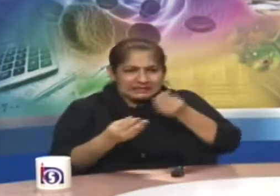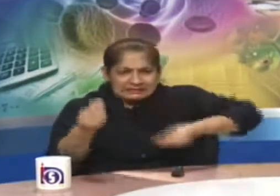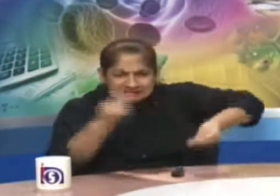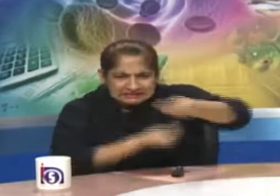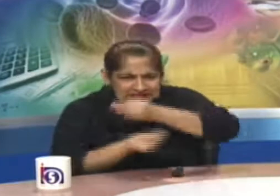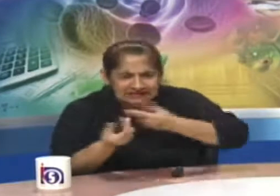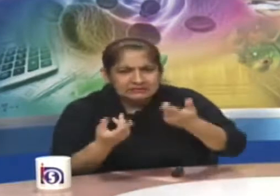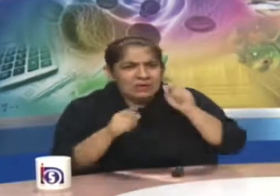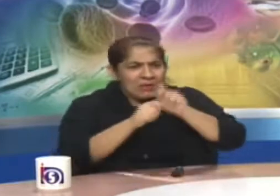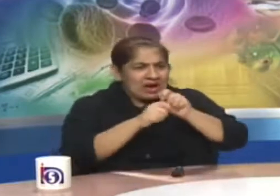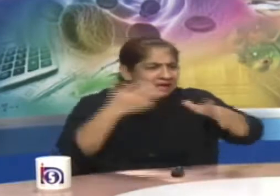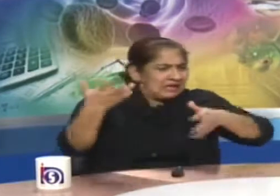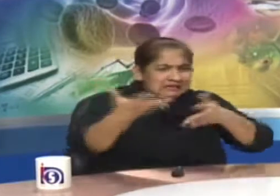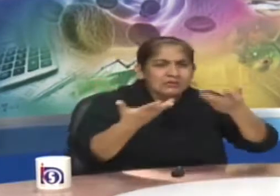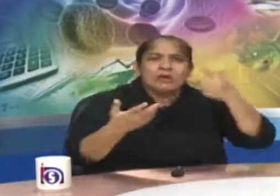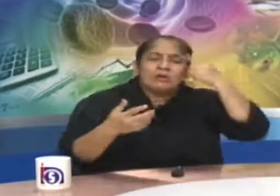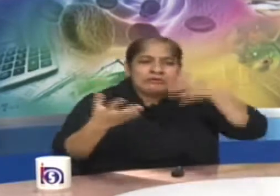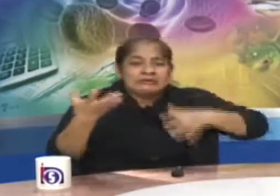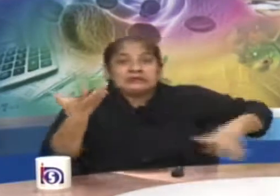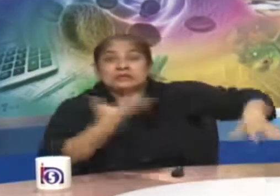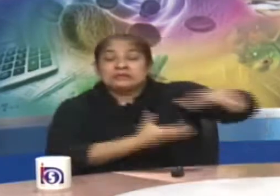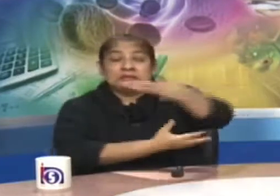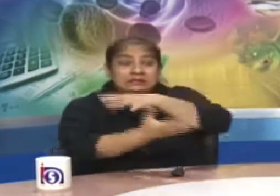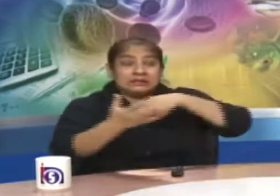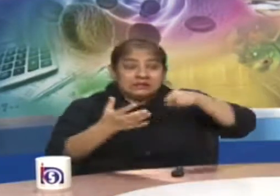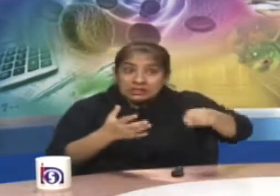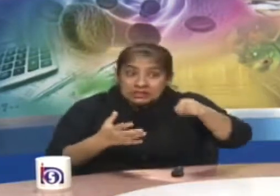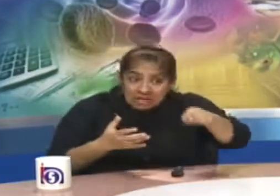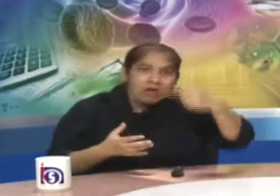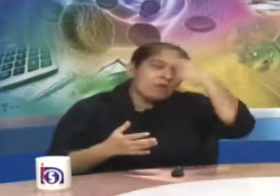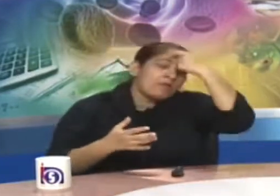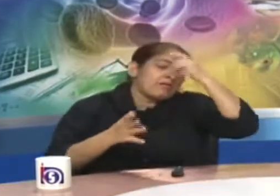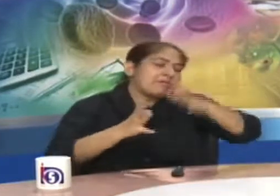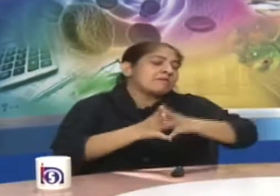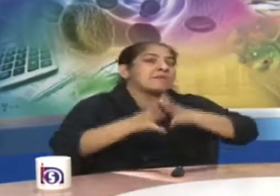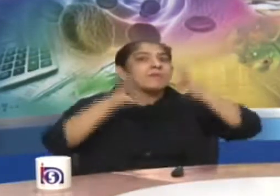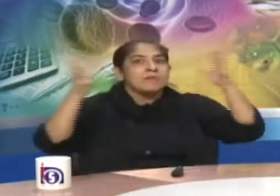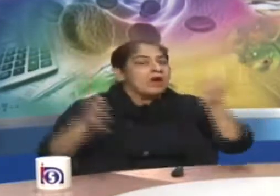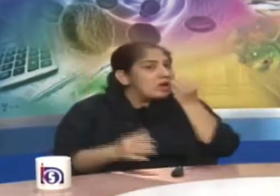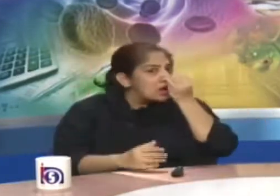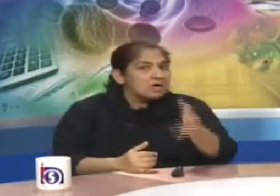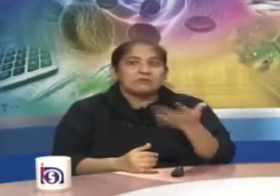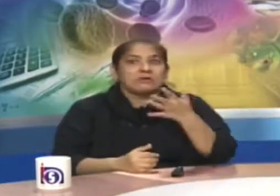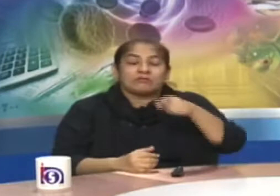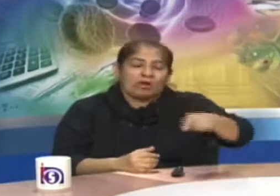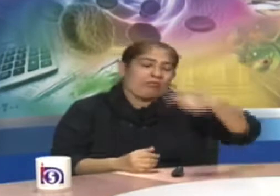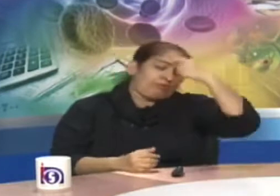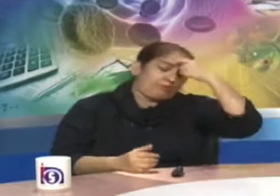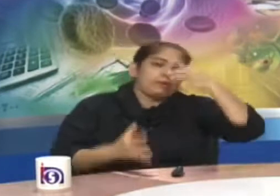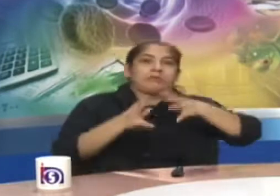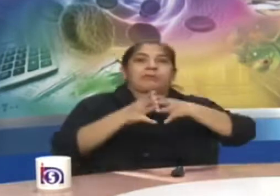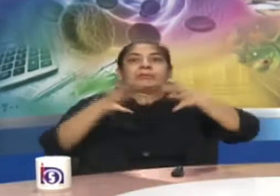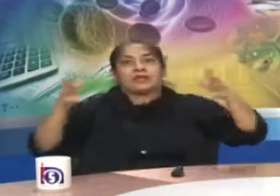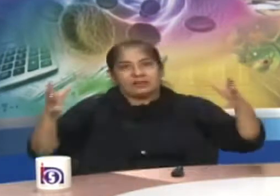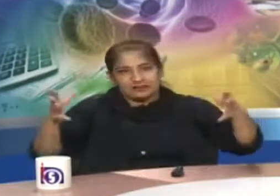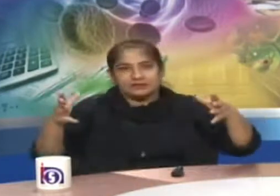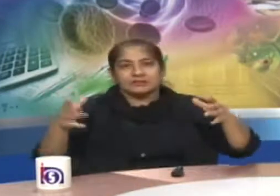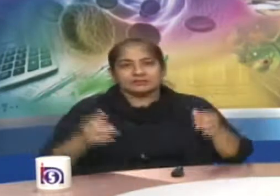we need to speculate and analyze properly. So that is a kind of problem if we don't